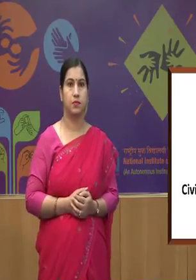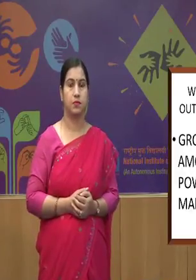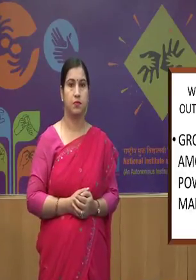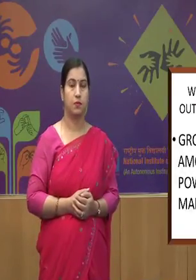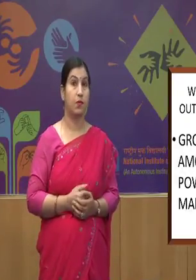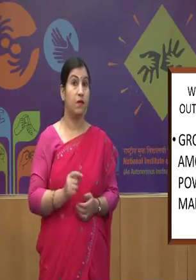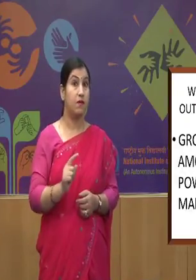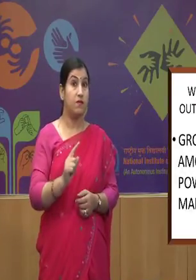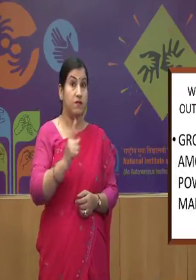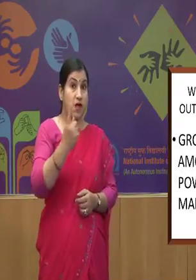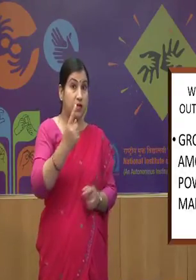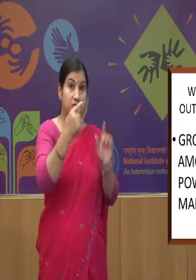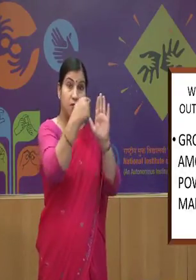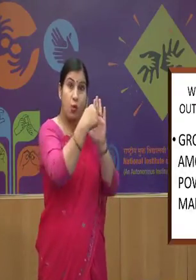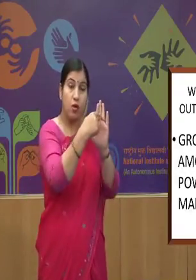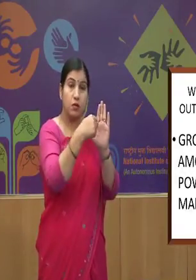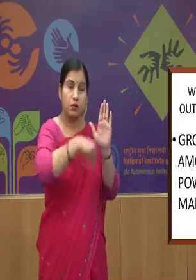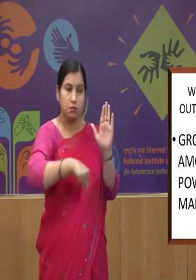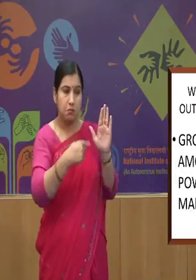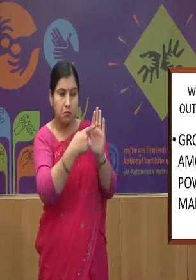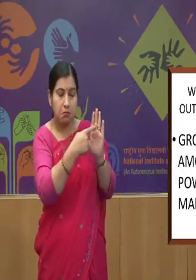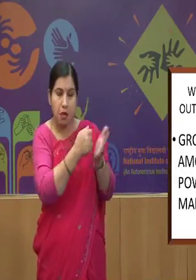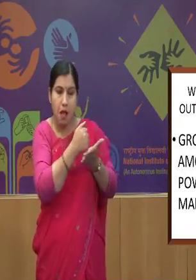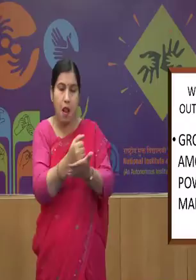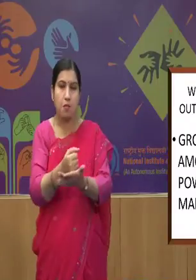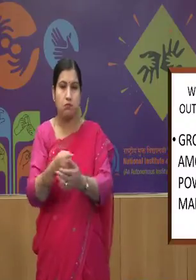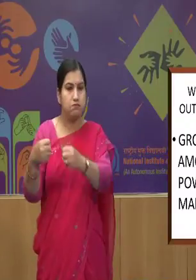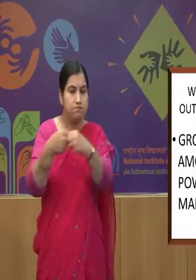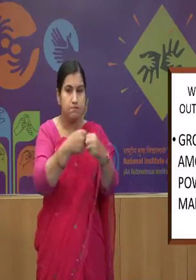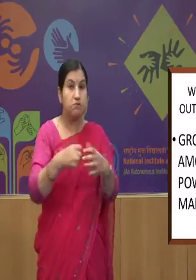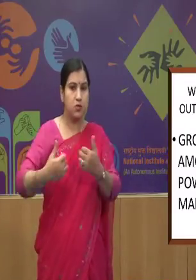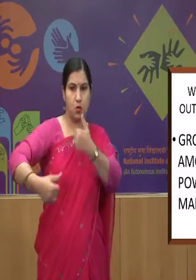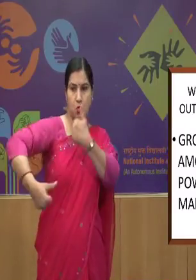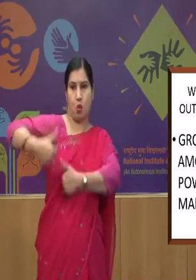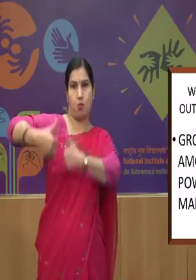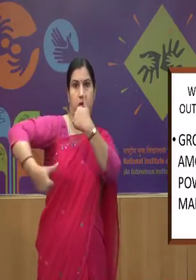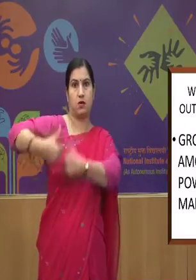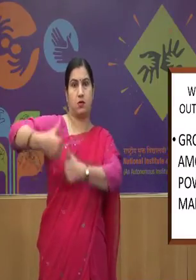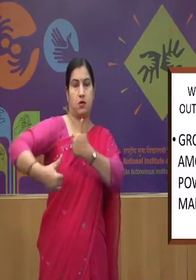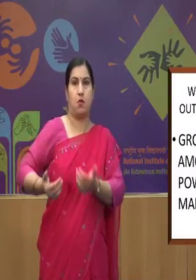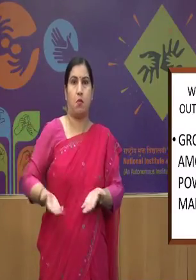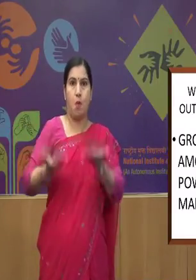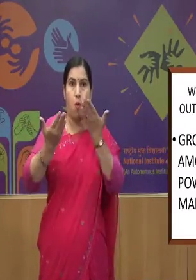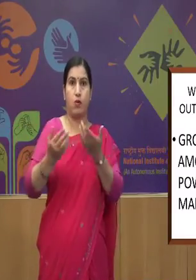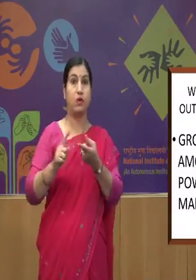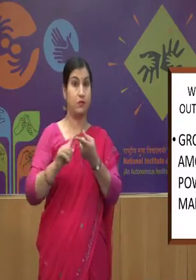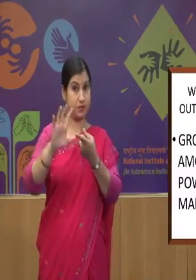The first cause can be considered as growing competition among European powers